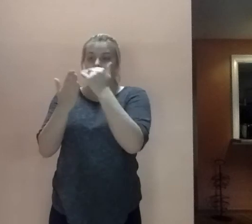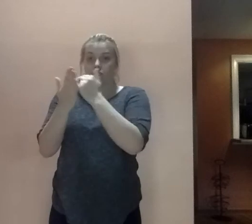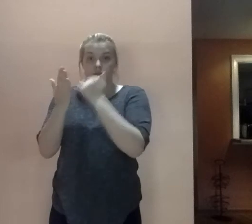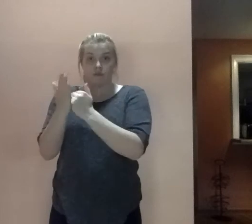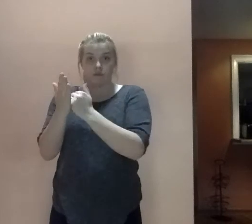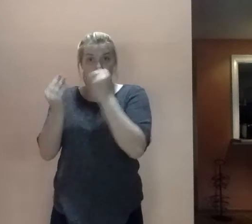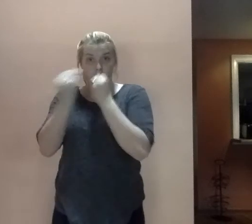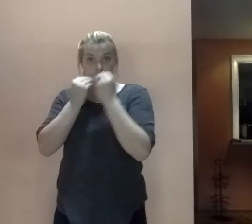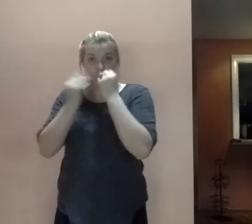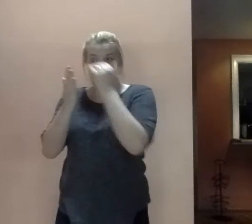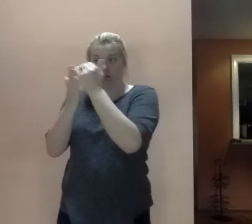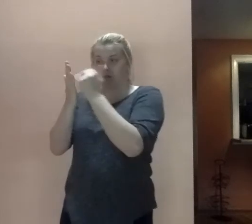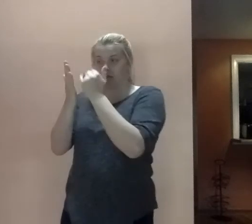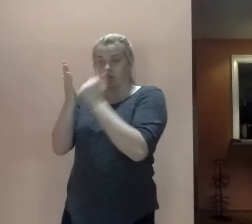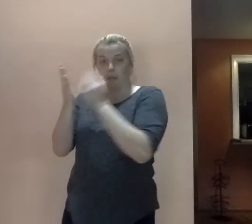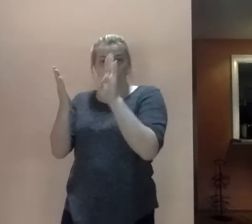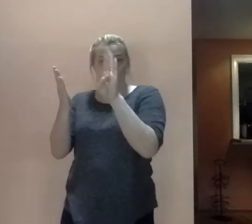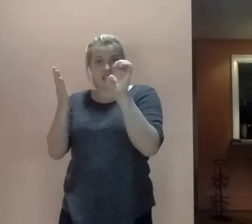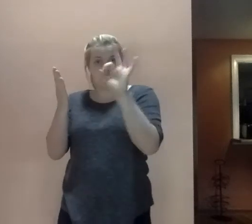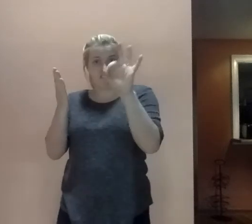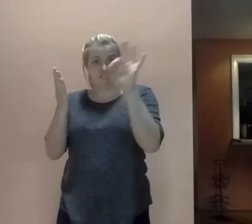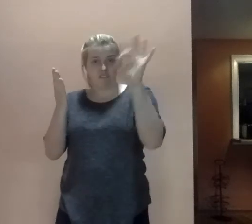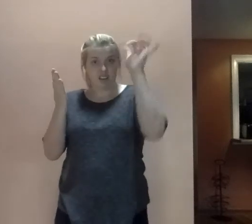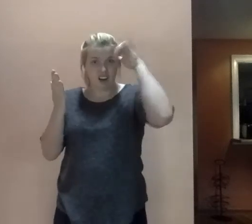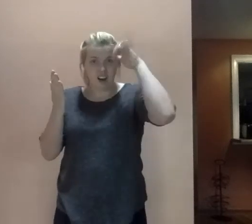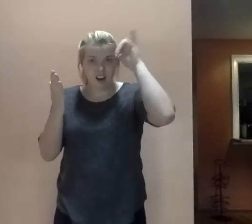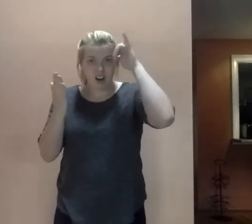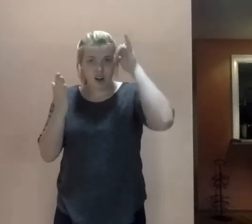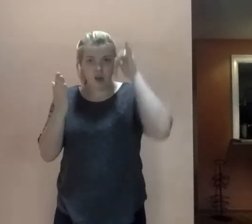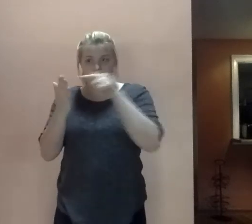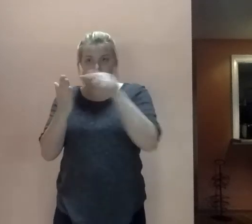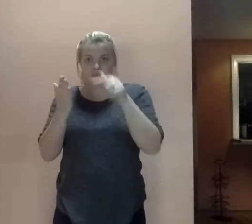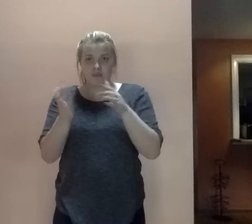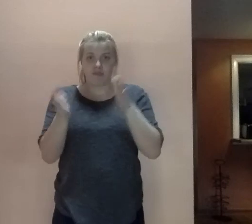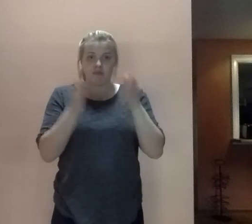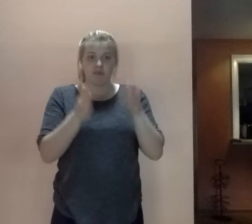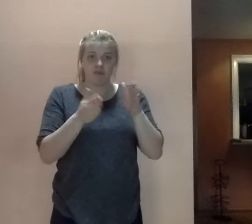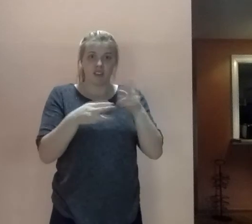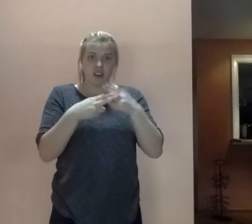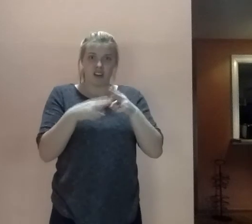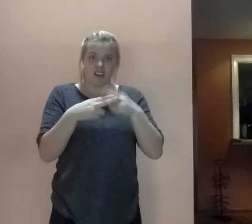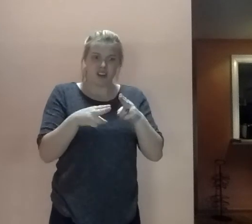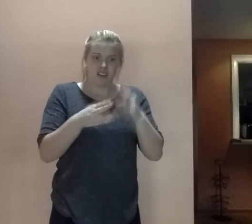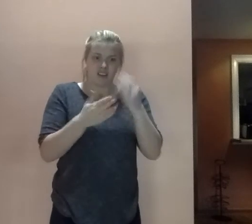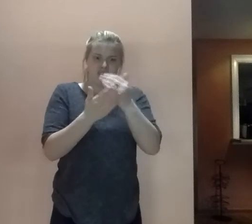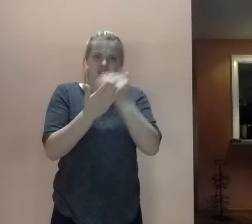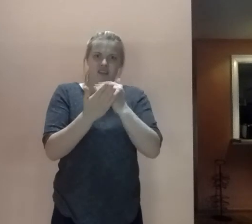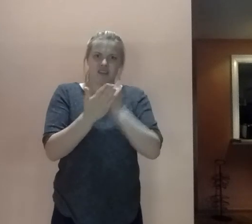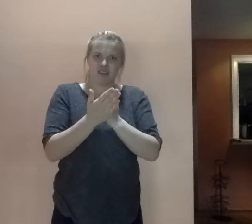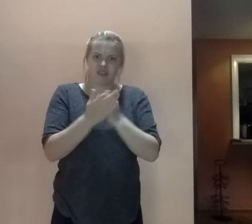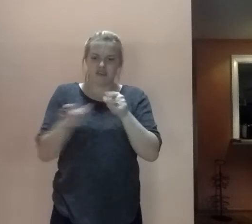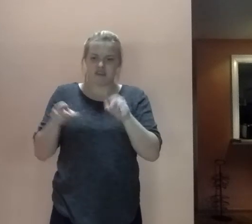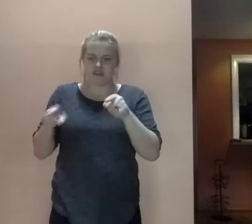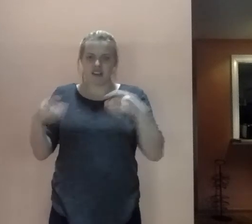whole section on beef recipes, and there's also a section on egg recipes when there's such a strong link between beef, red